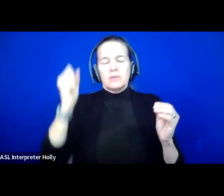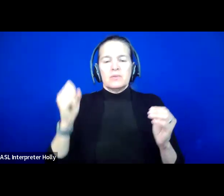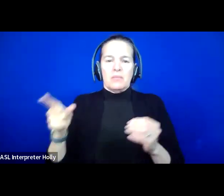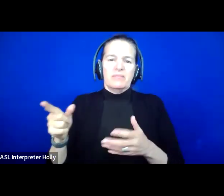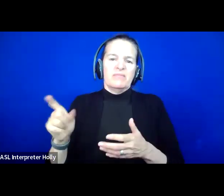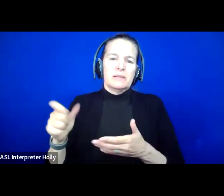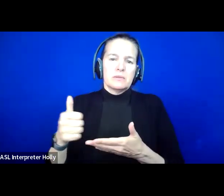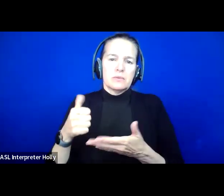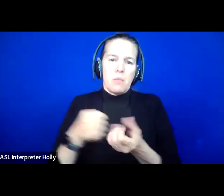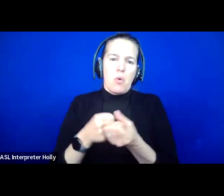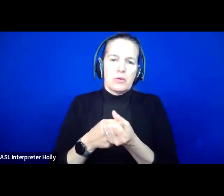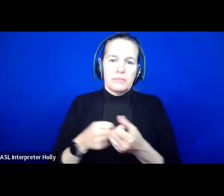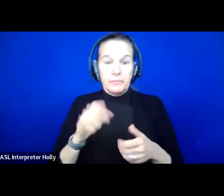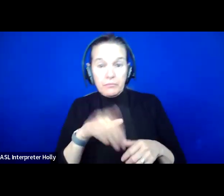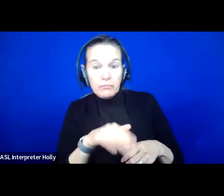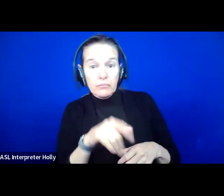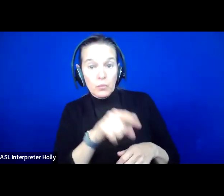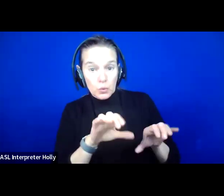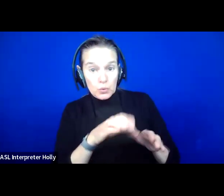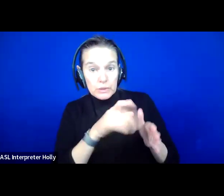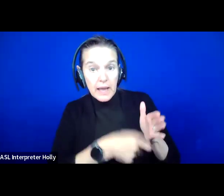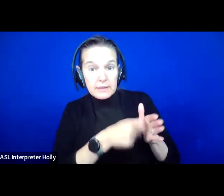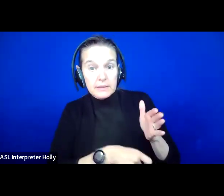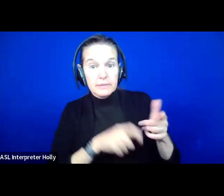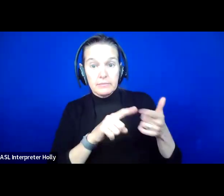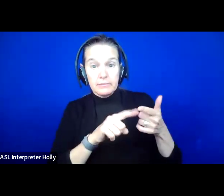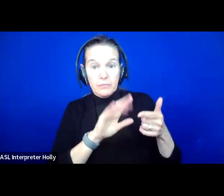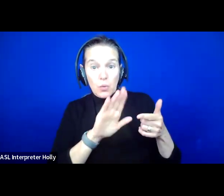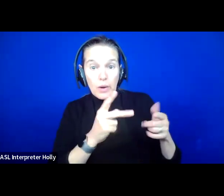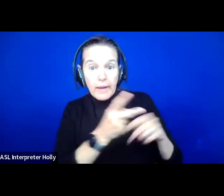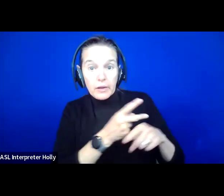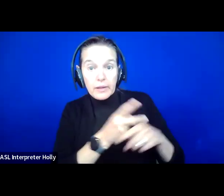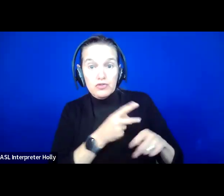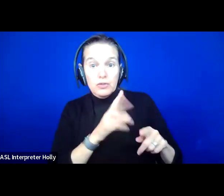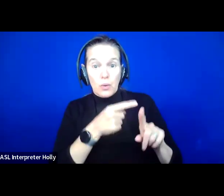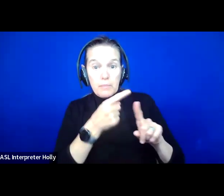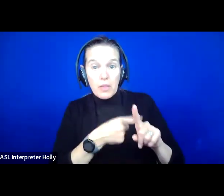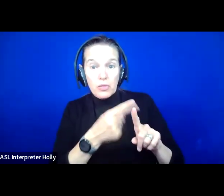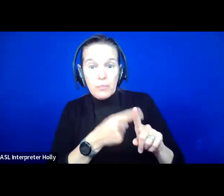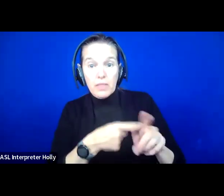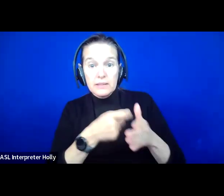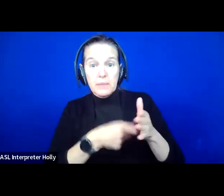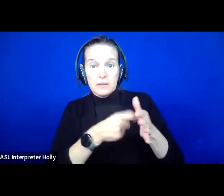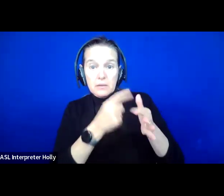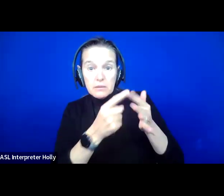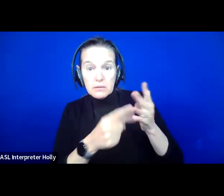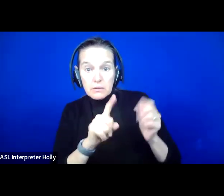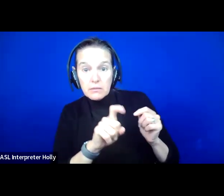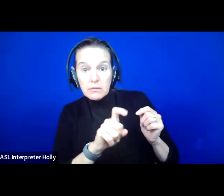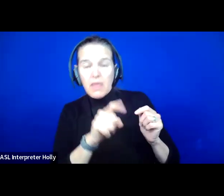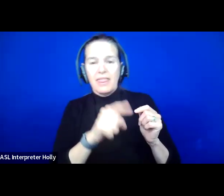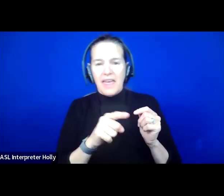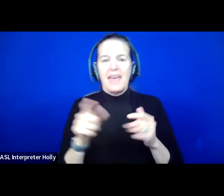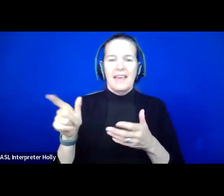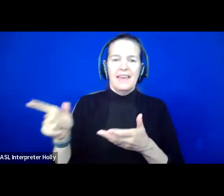I do my taxes? Did I do my, do all your calculations, your month to month expenses? Did I do that? They help you to become